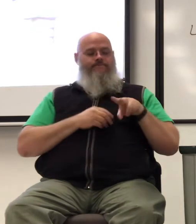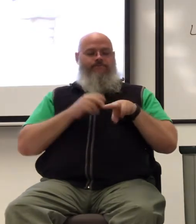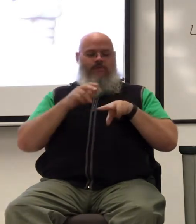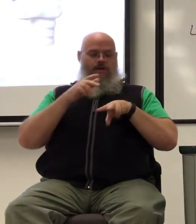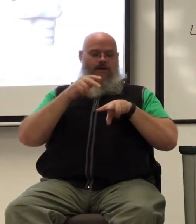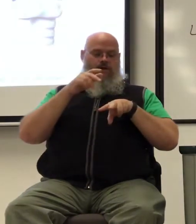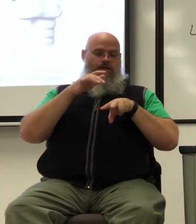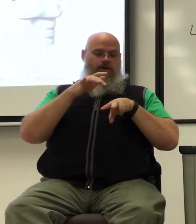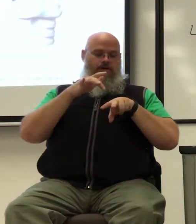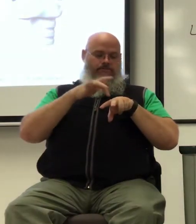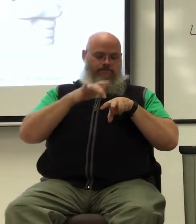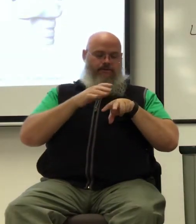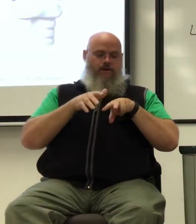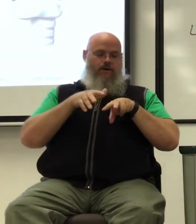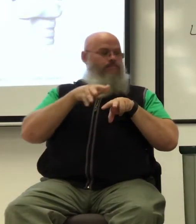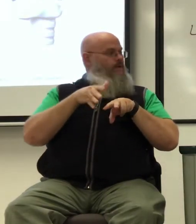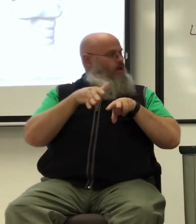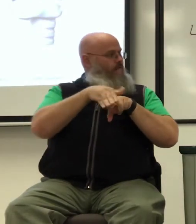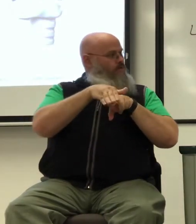getting food down there.